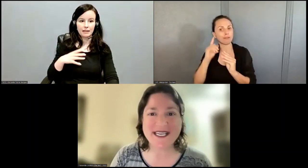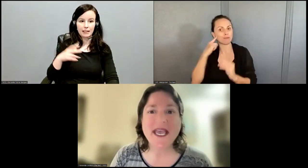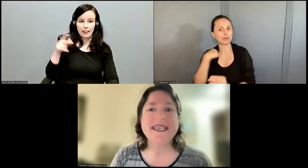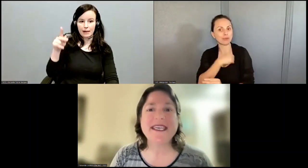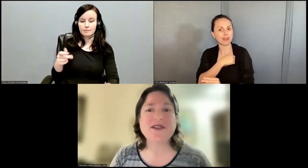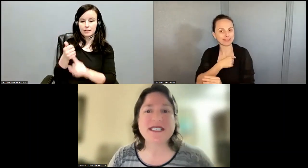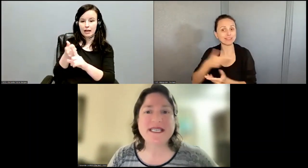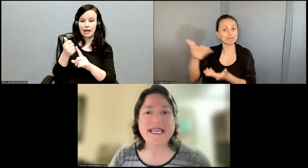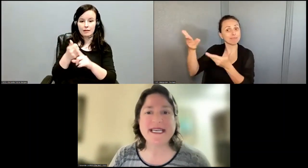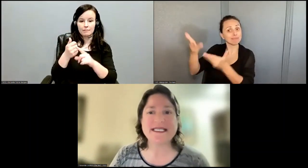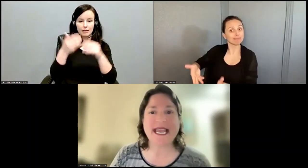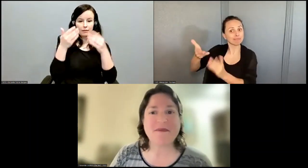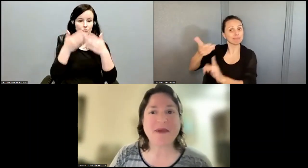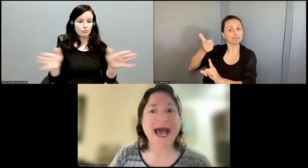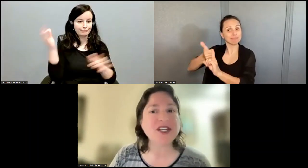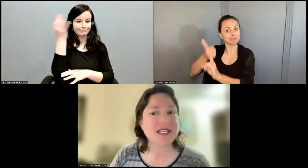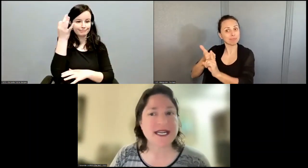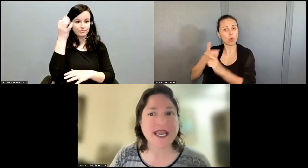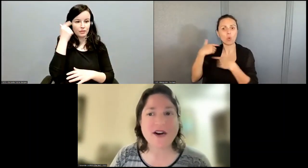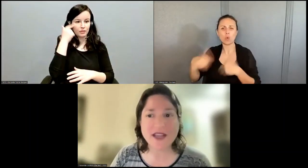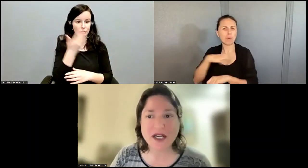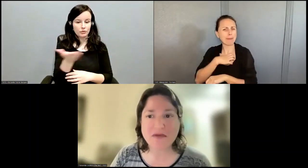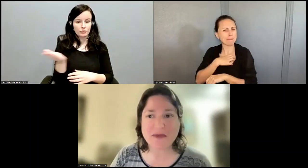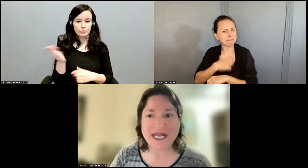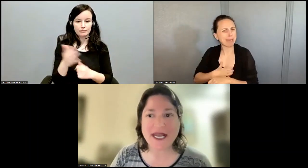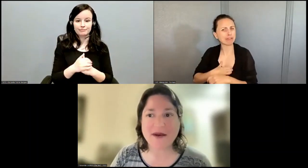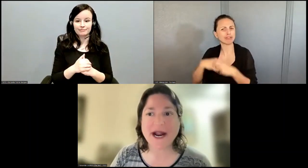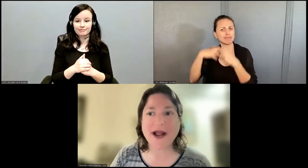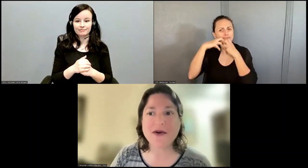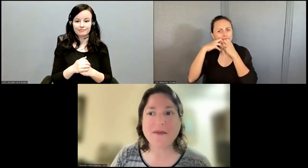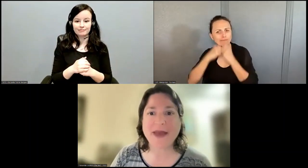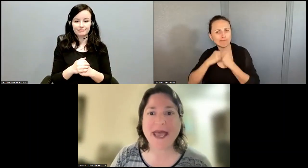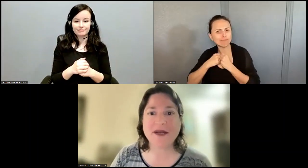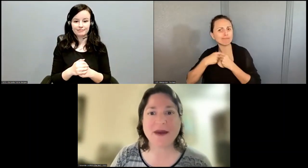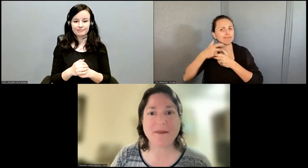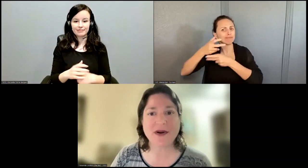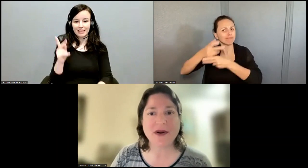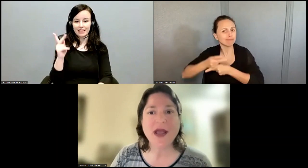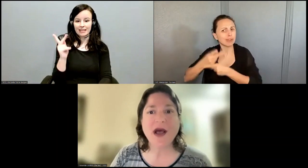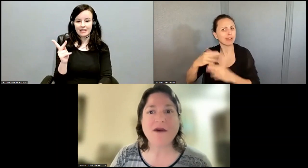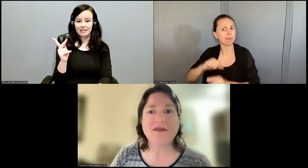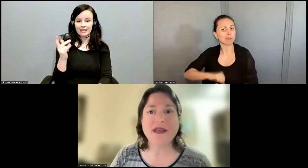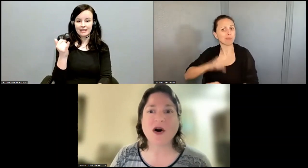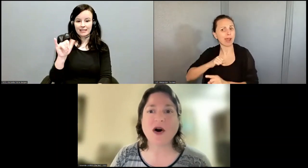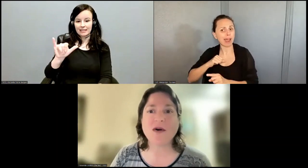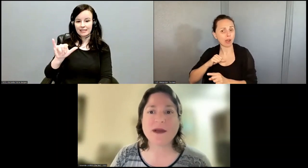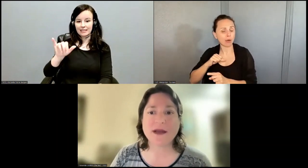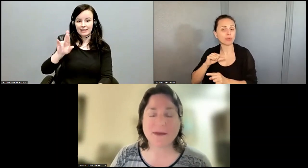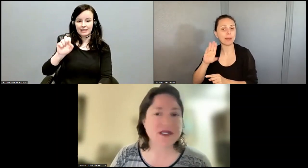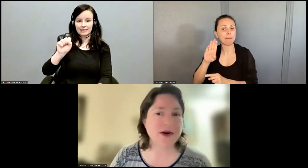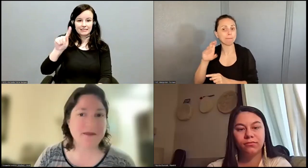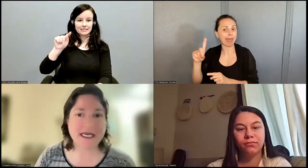us. Kirsten is a passionate and caring young woman and a proud band member of the